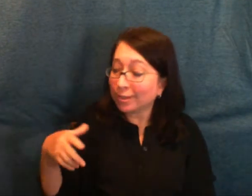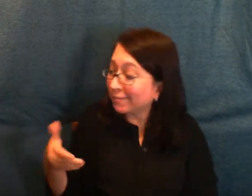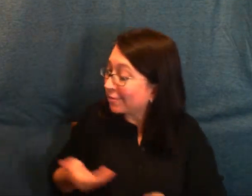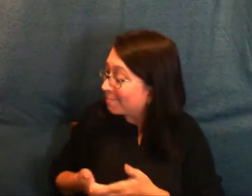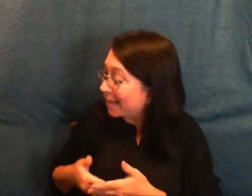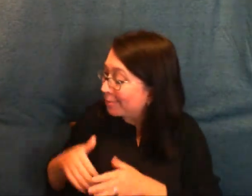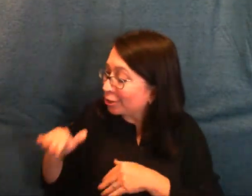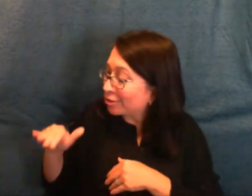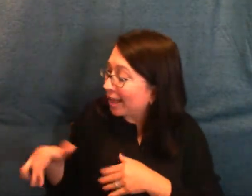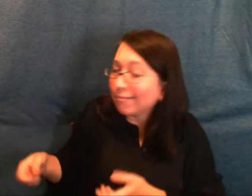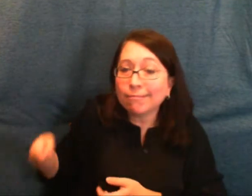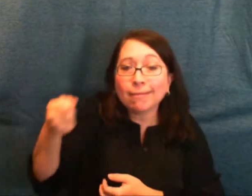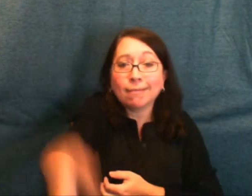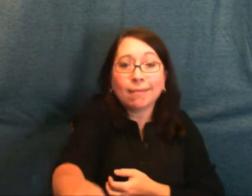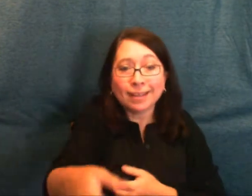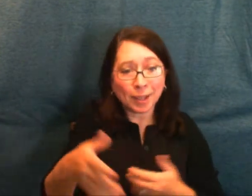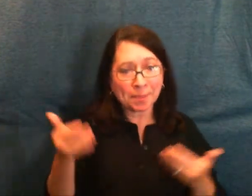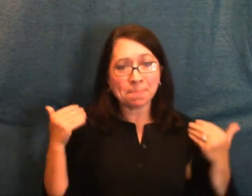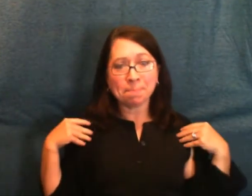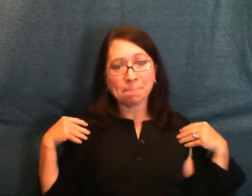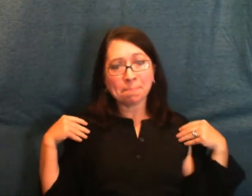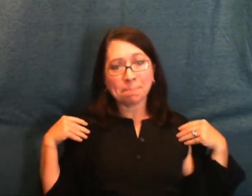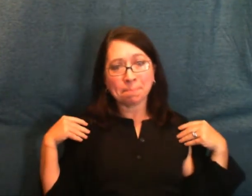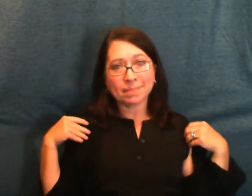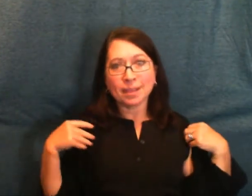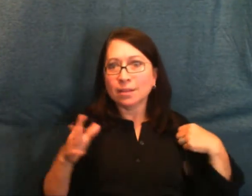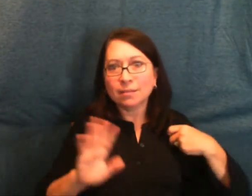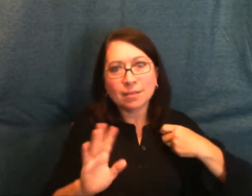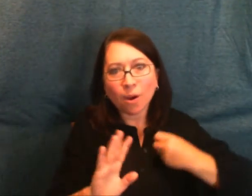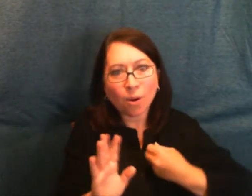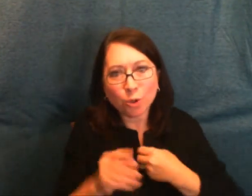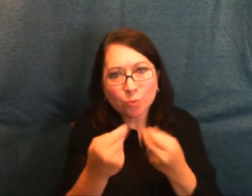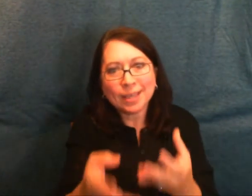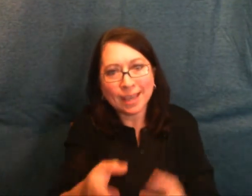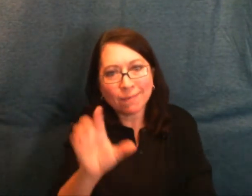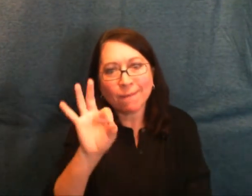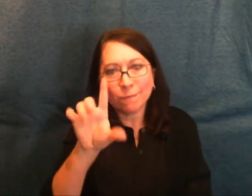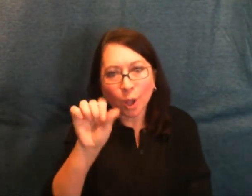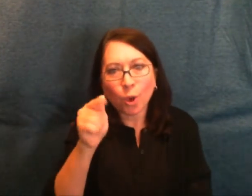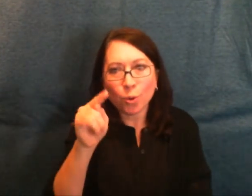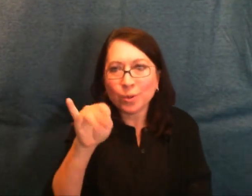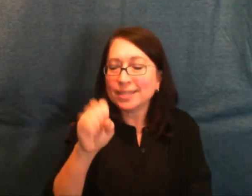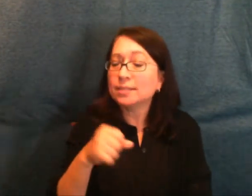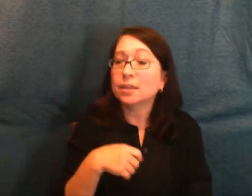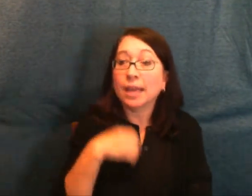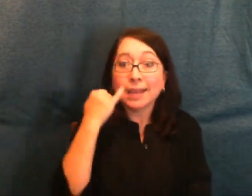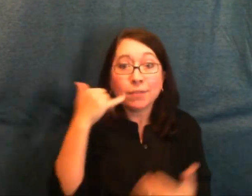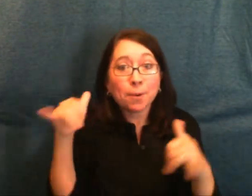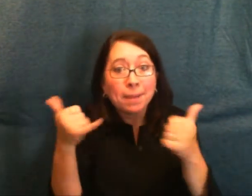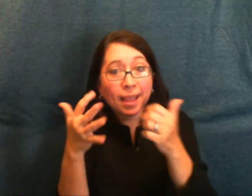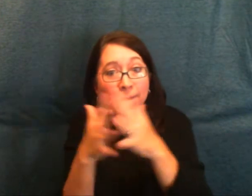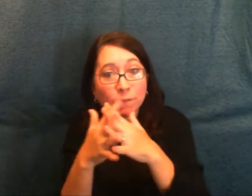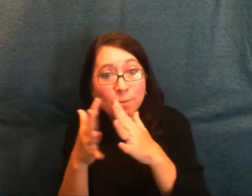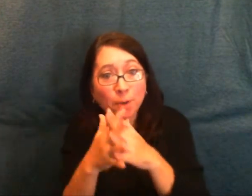they learn how to swim. You have to protect them. You give them floaties, okay? You don't send your son out on the football team without helmets and